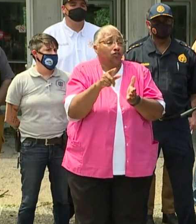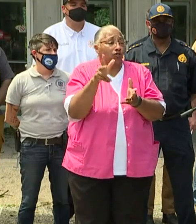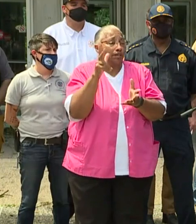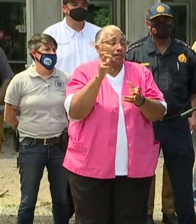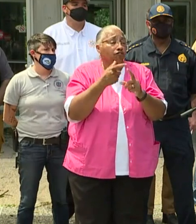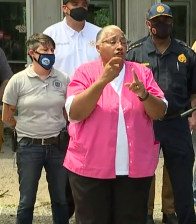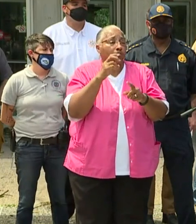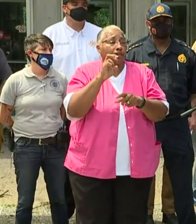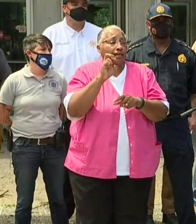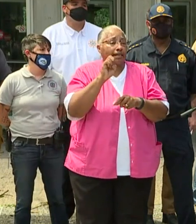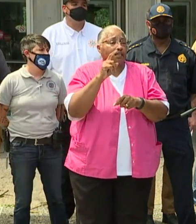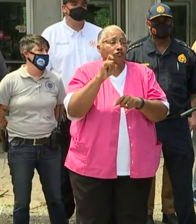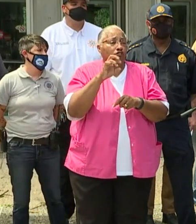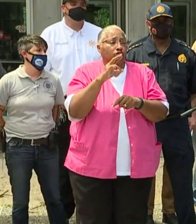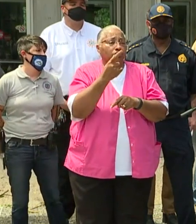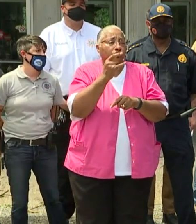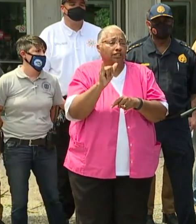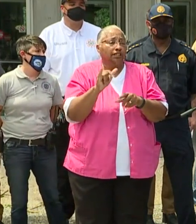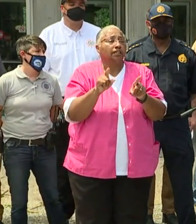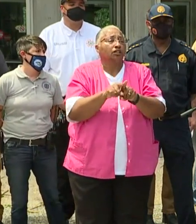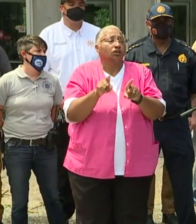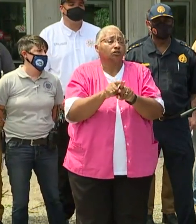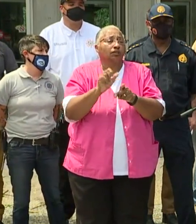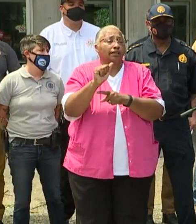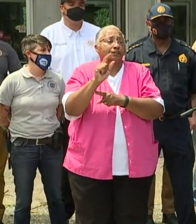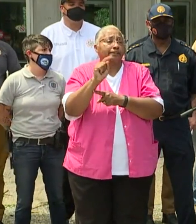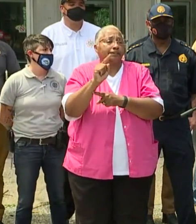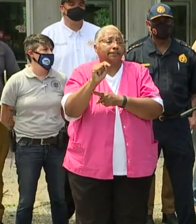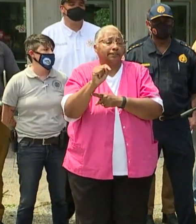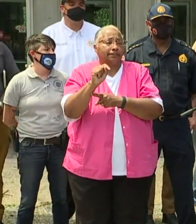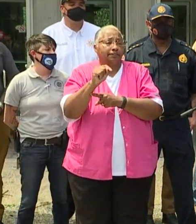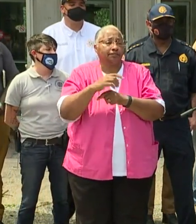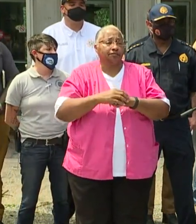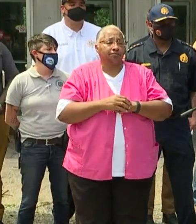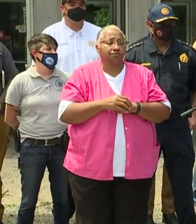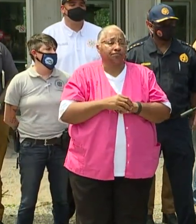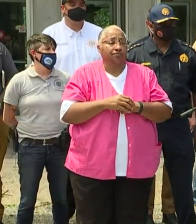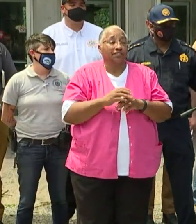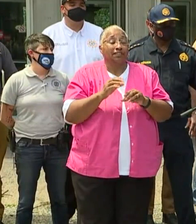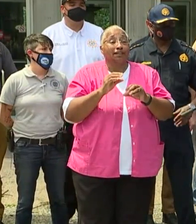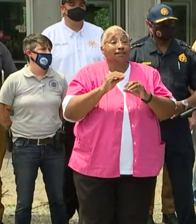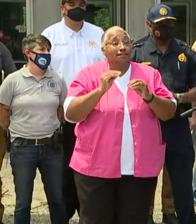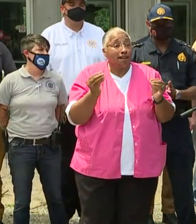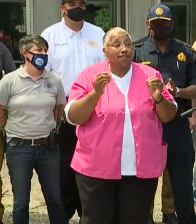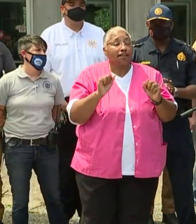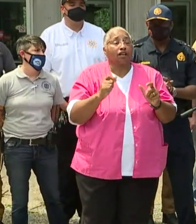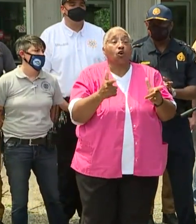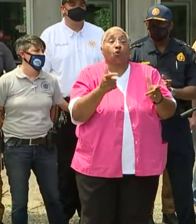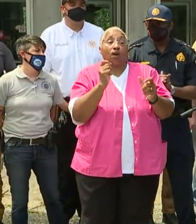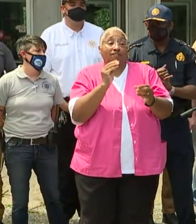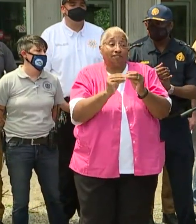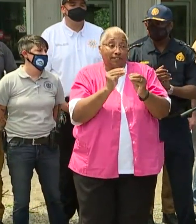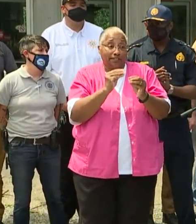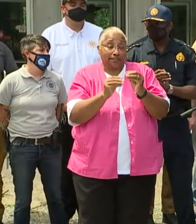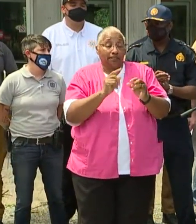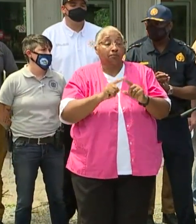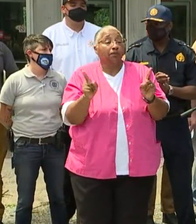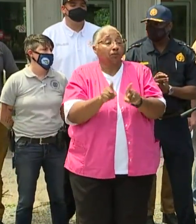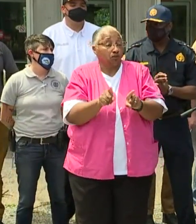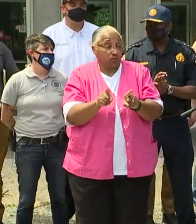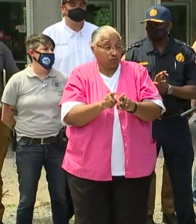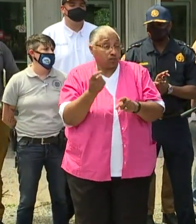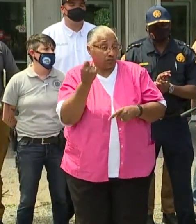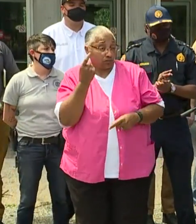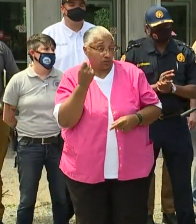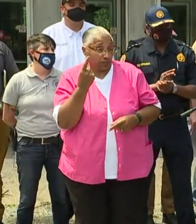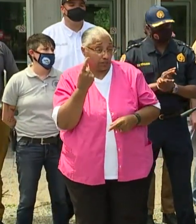Entergy as well as AT&T. Nothing has a quick fix. But what I also understand